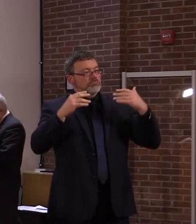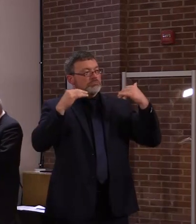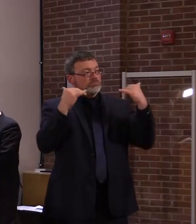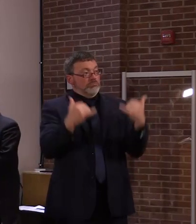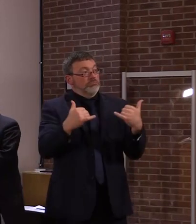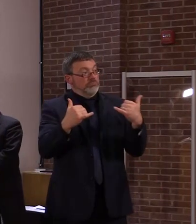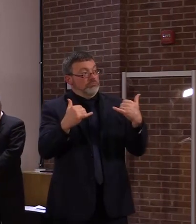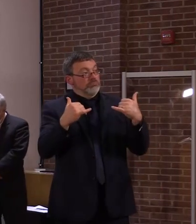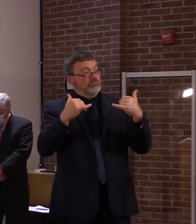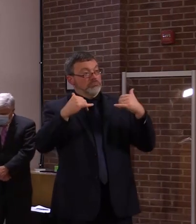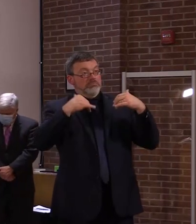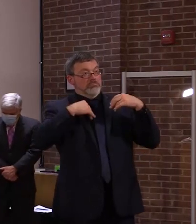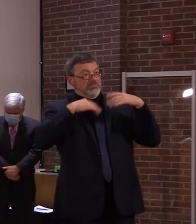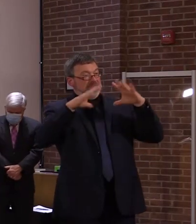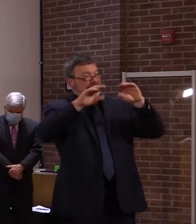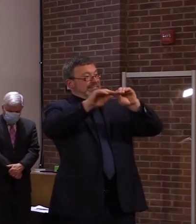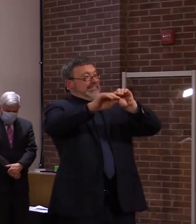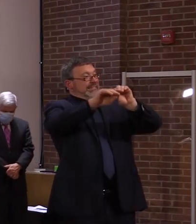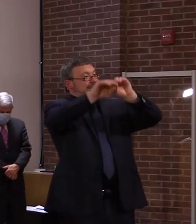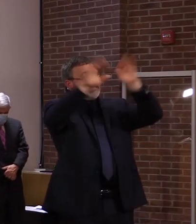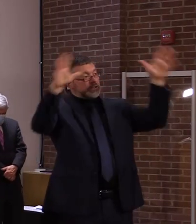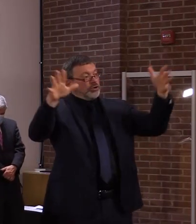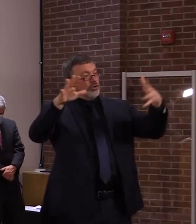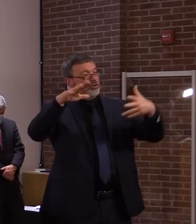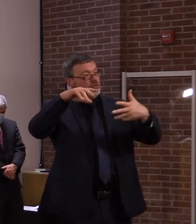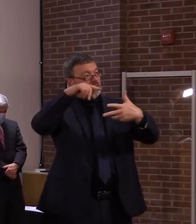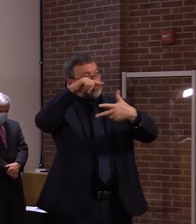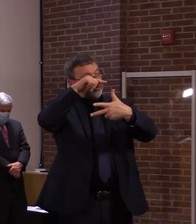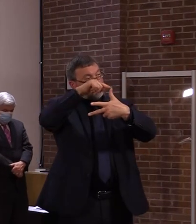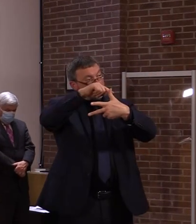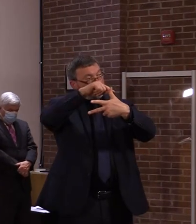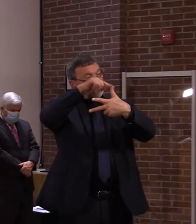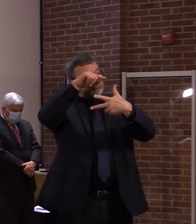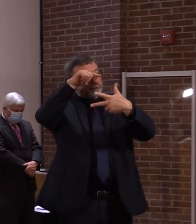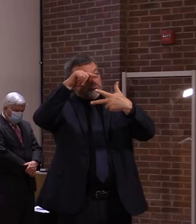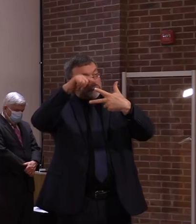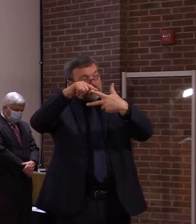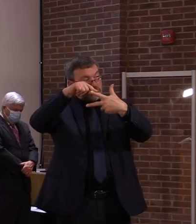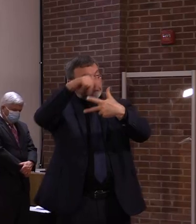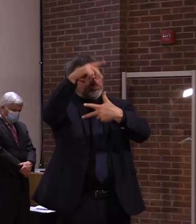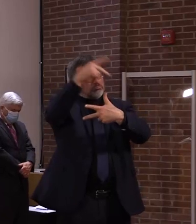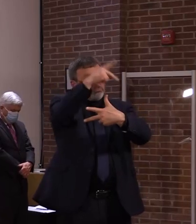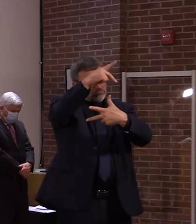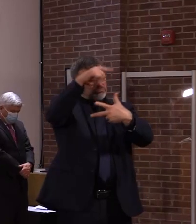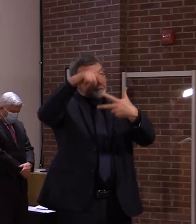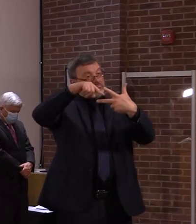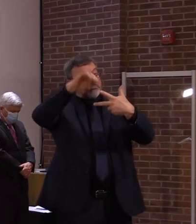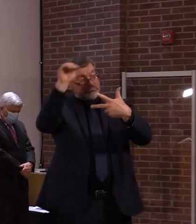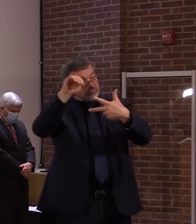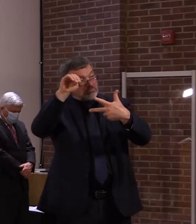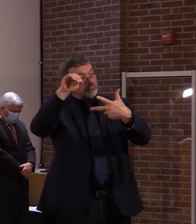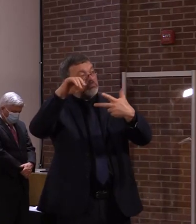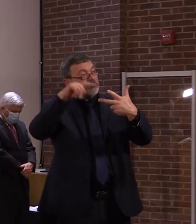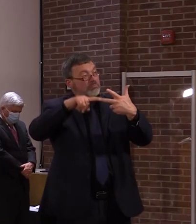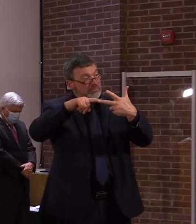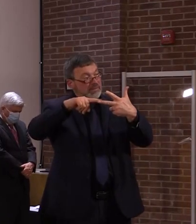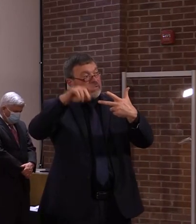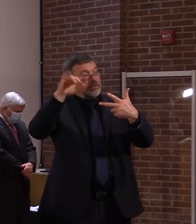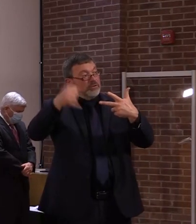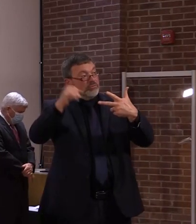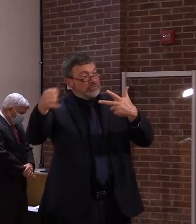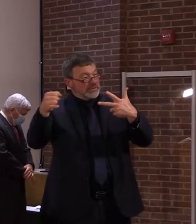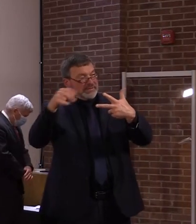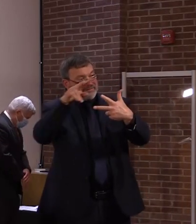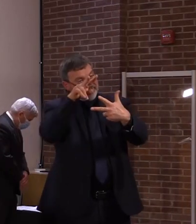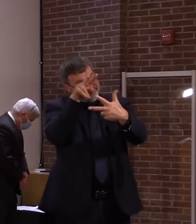showing results of trials done in 18-year-olds and older, so people under 65 but older than